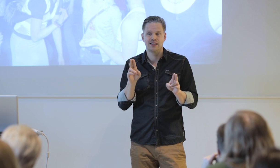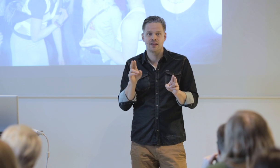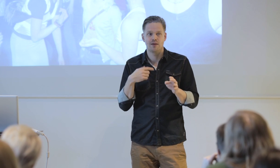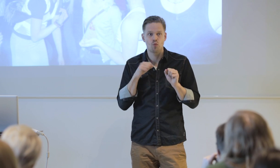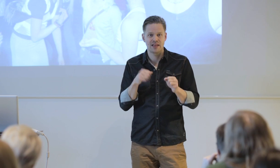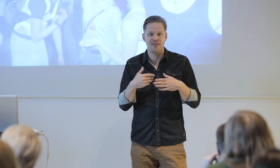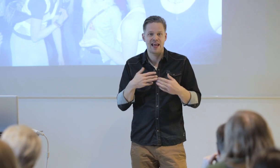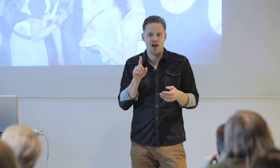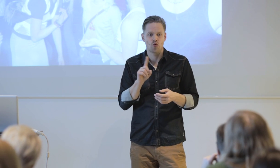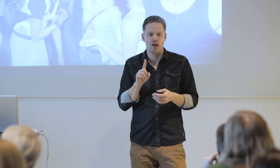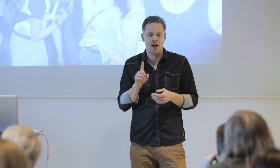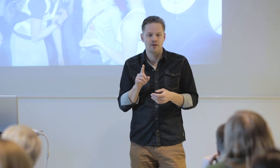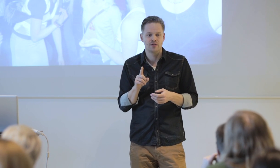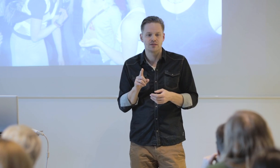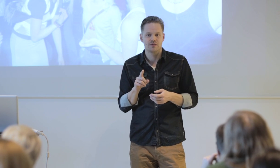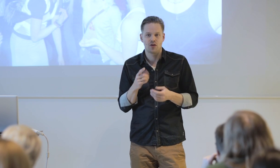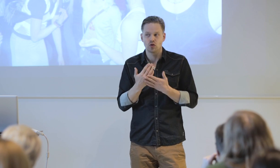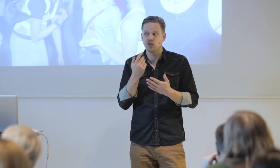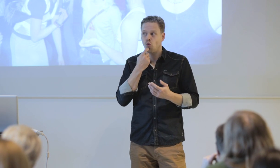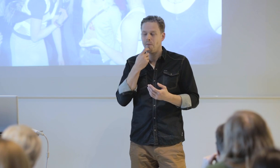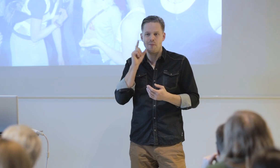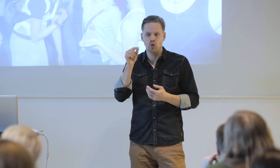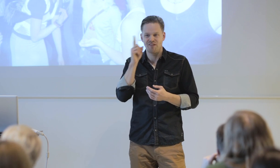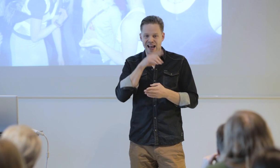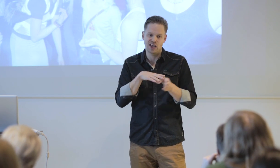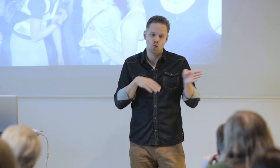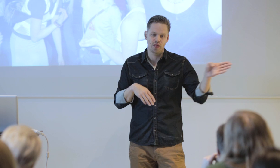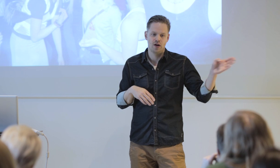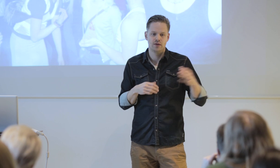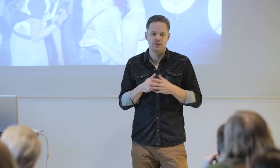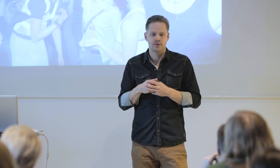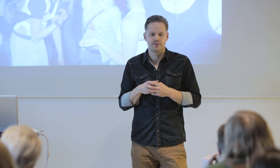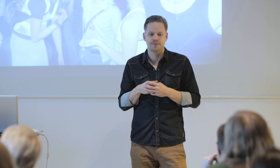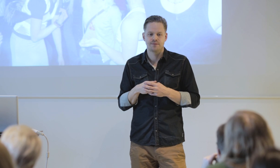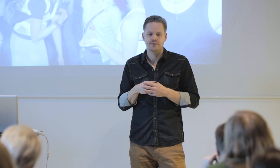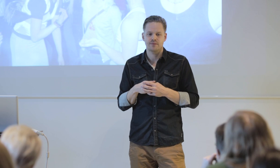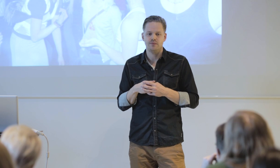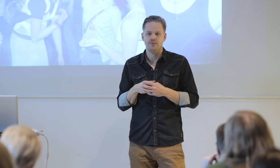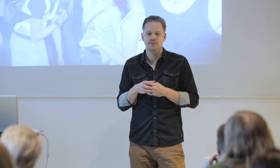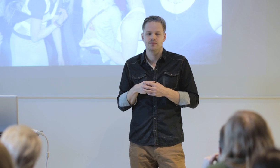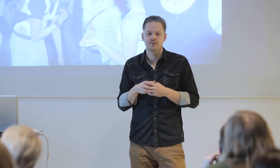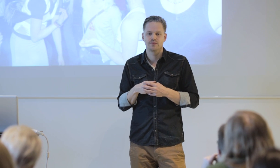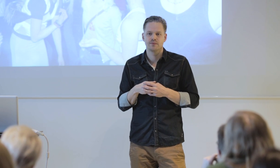decided that really, I need to do something about this, because in Finland, Finland was going to the wrong